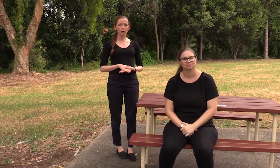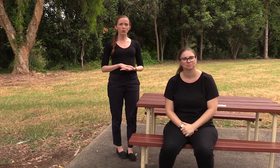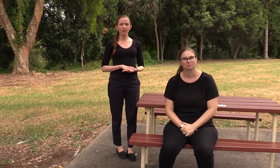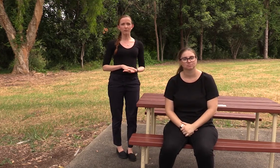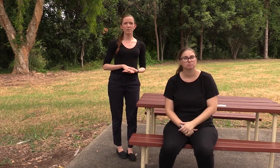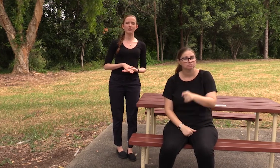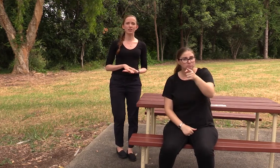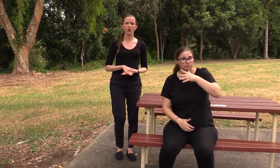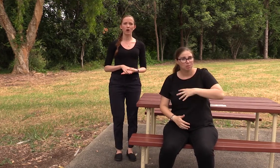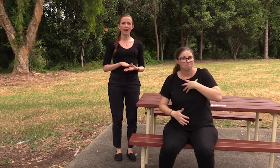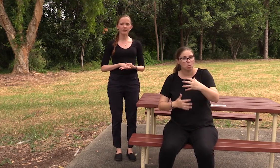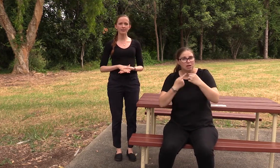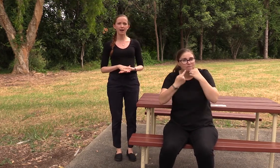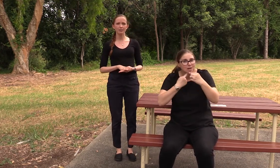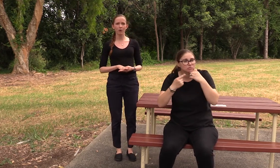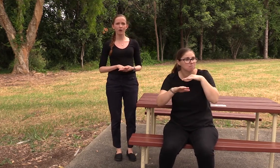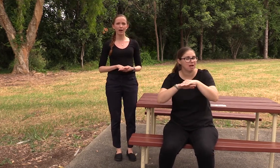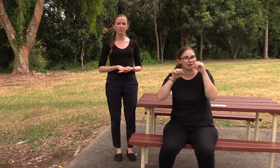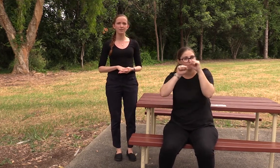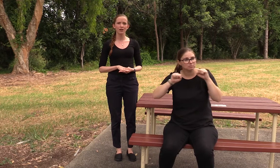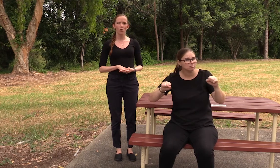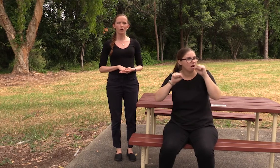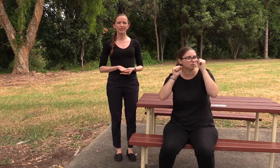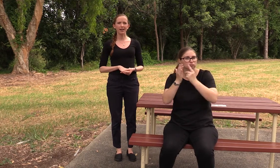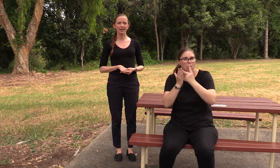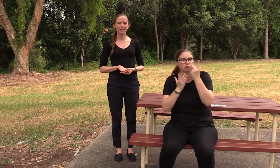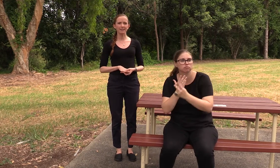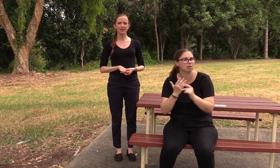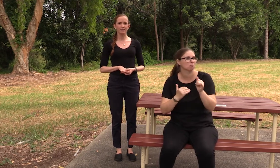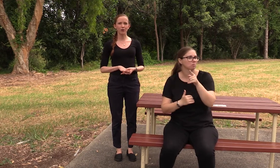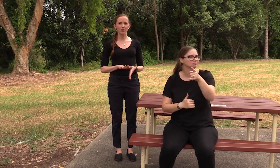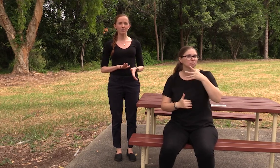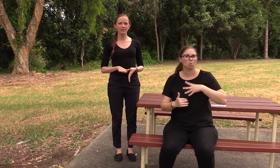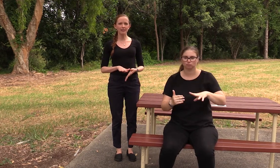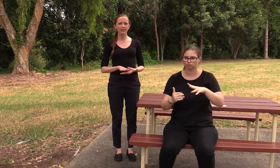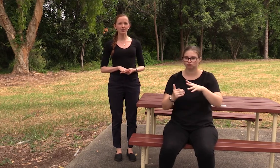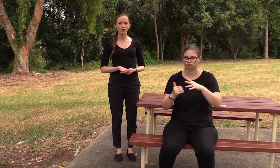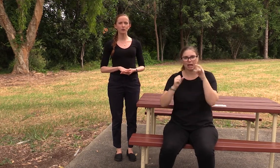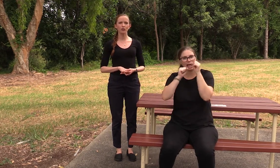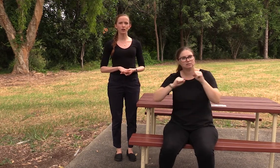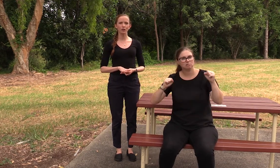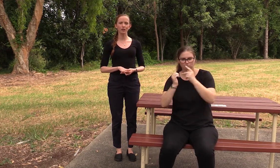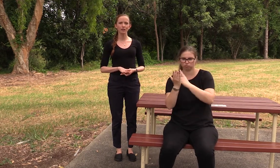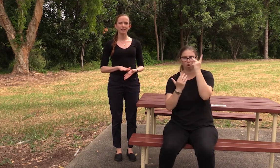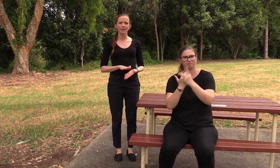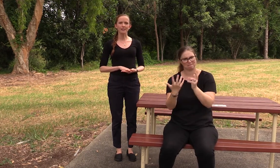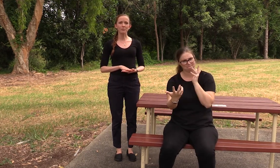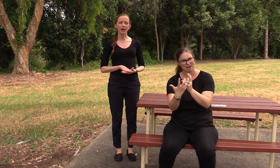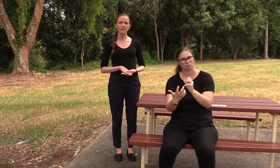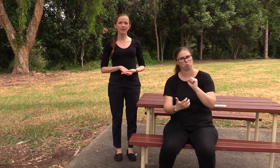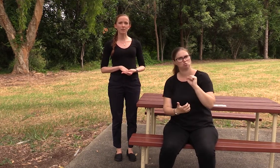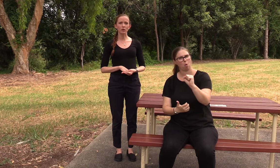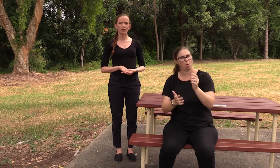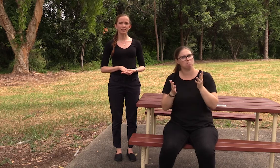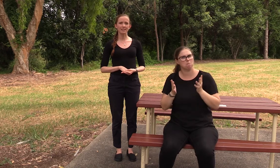If you want more information on exercise programs, or to get an exercise program that's individual to you,